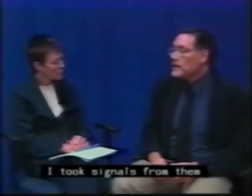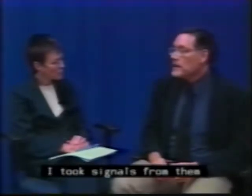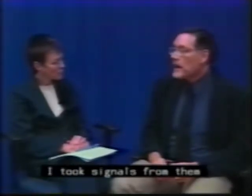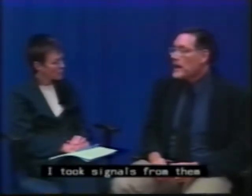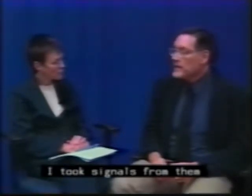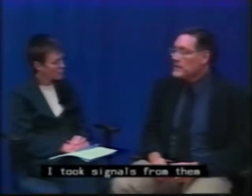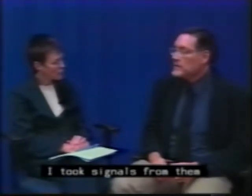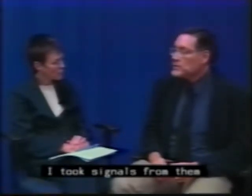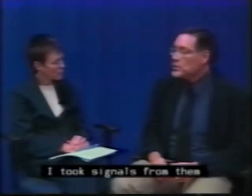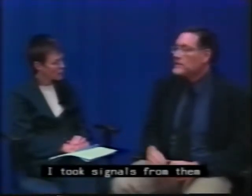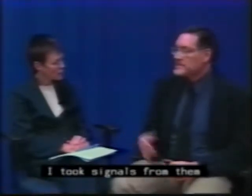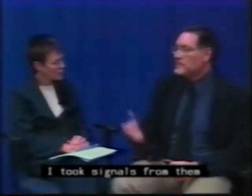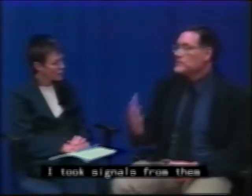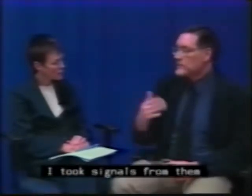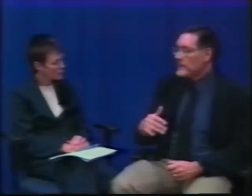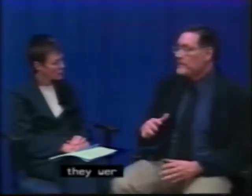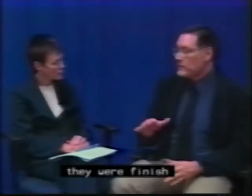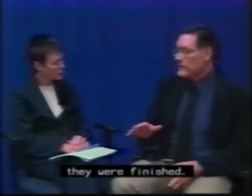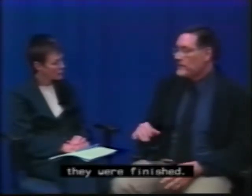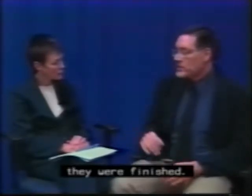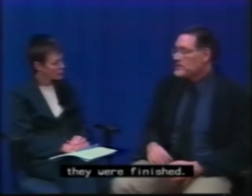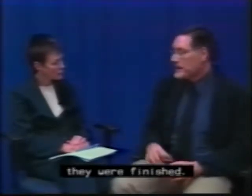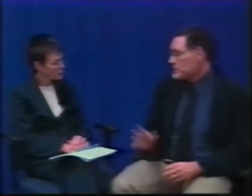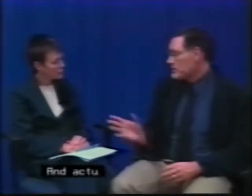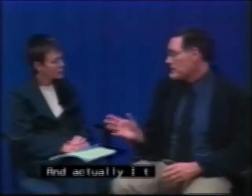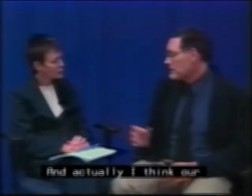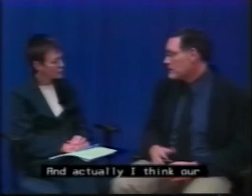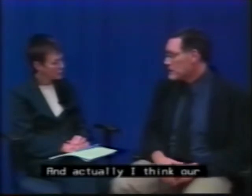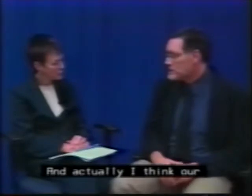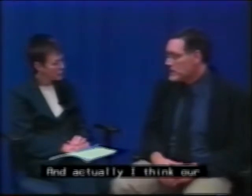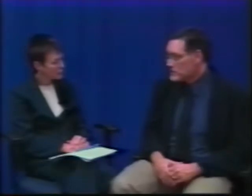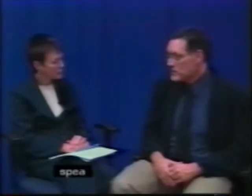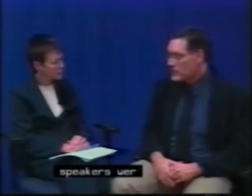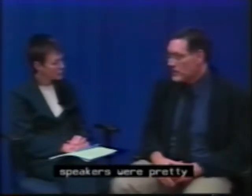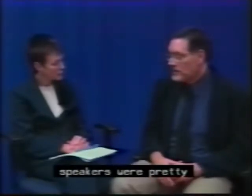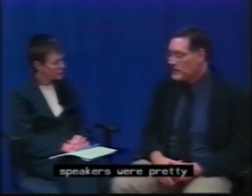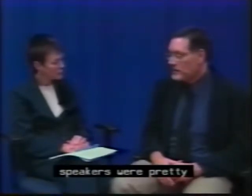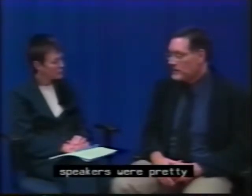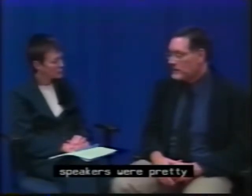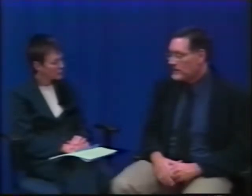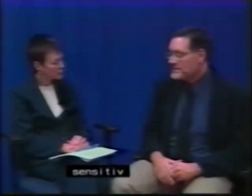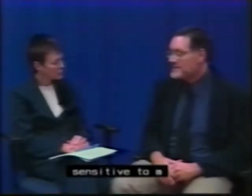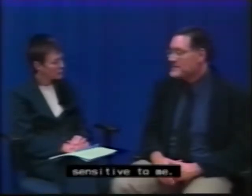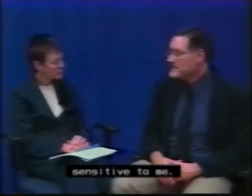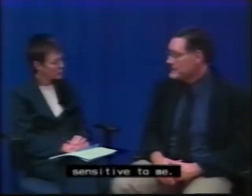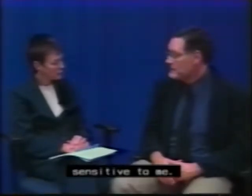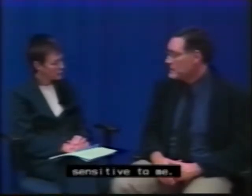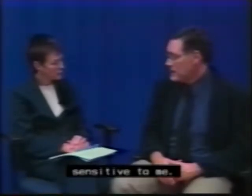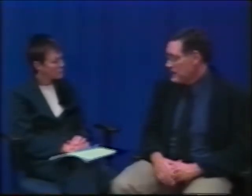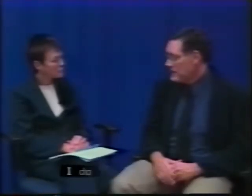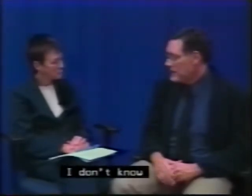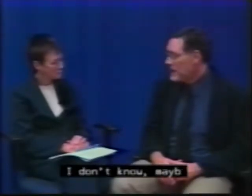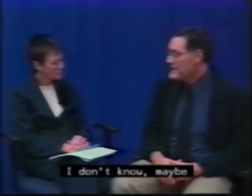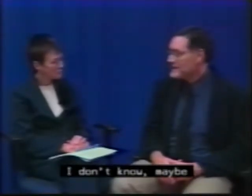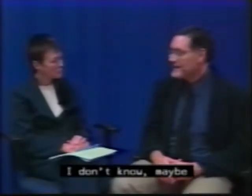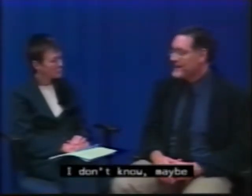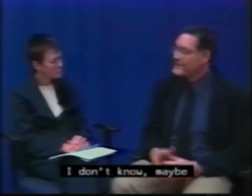Mm-hmm. I took signals from them, they were finished, and actually I think our speakers were pretty sensitive to me. As a, I don't